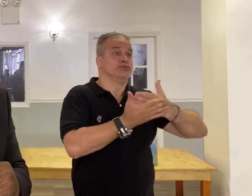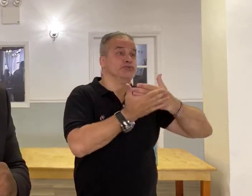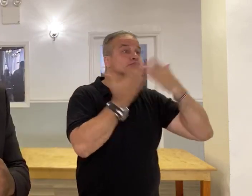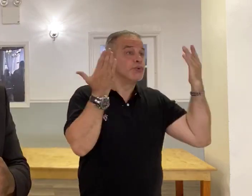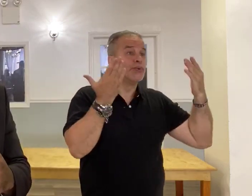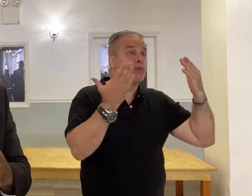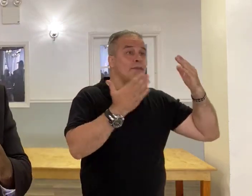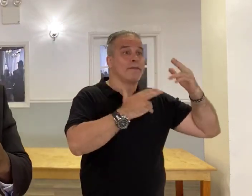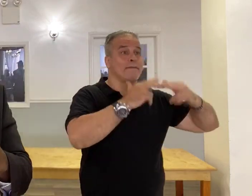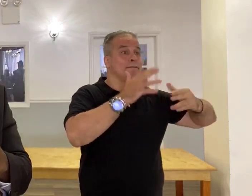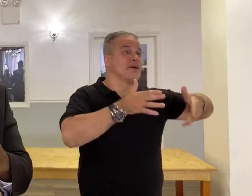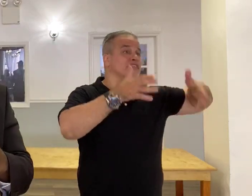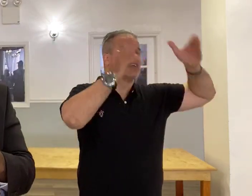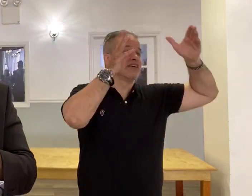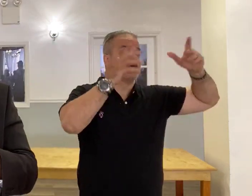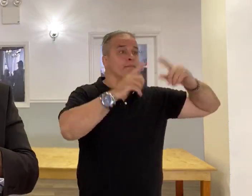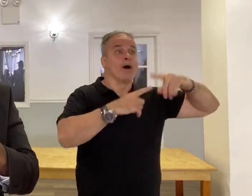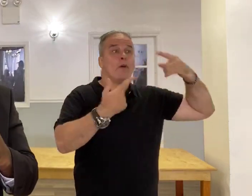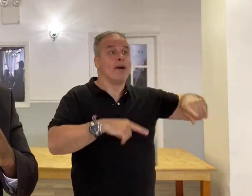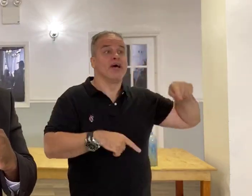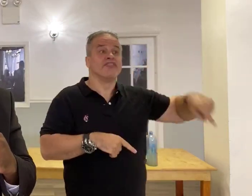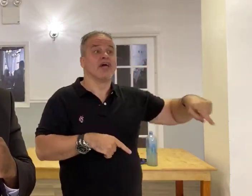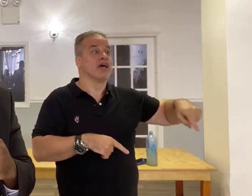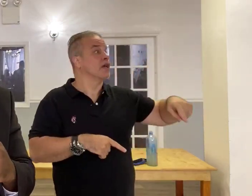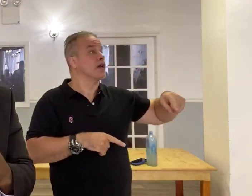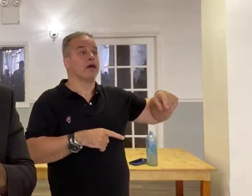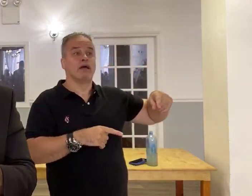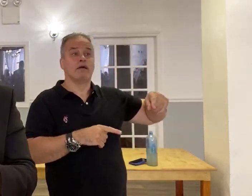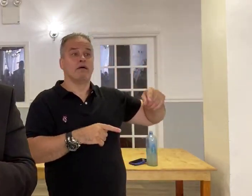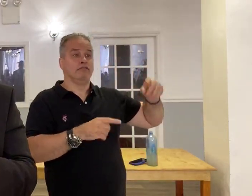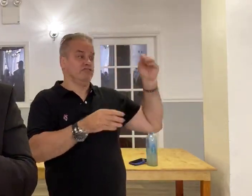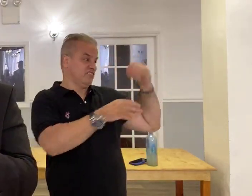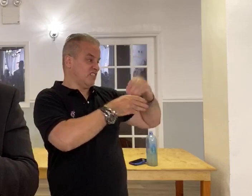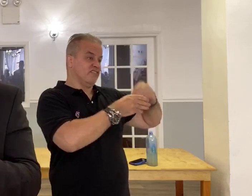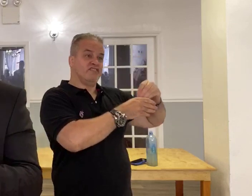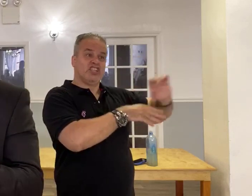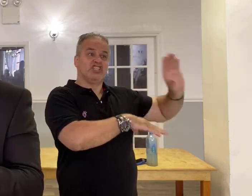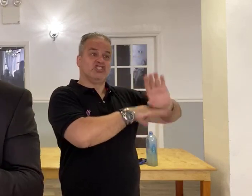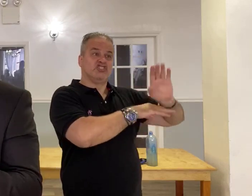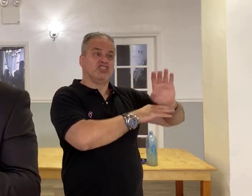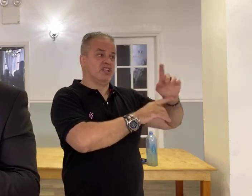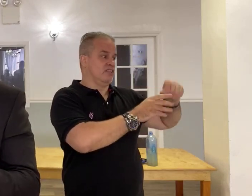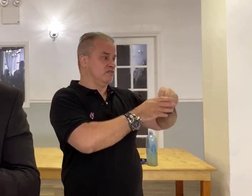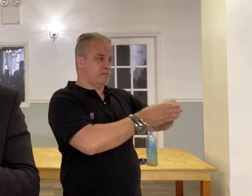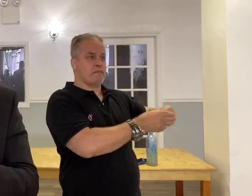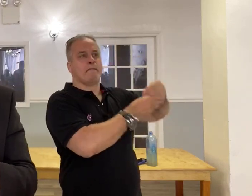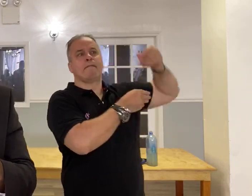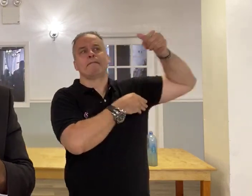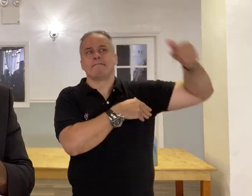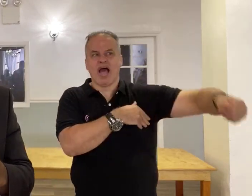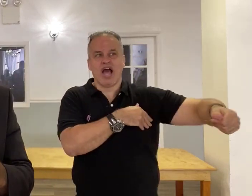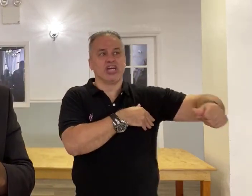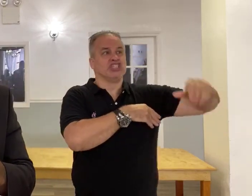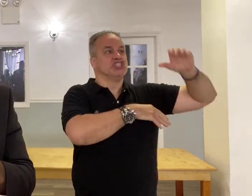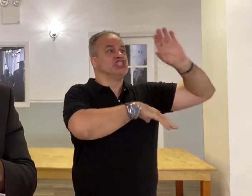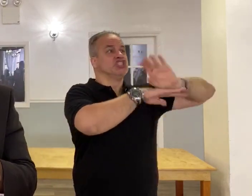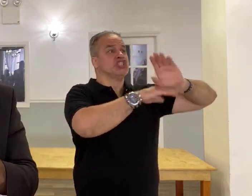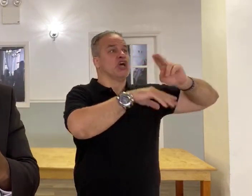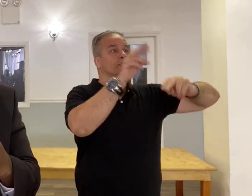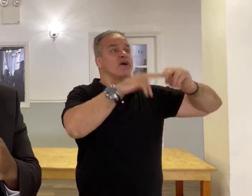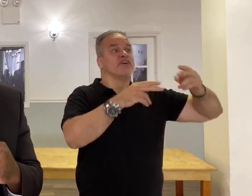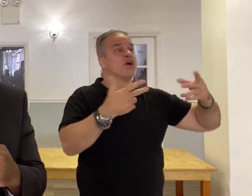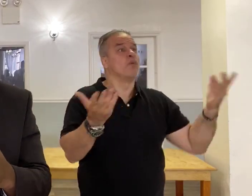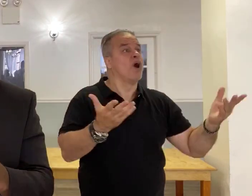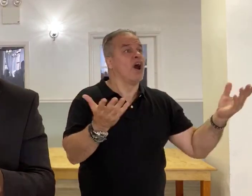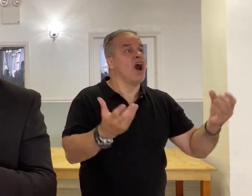school building from that township in Wallingford, Connecticut, and they bought their church building for $1. And they